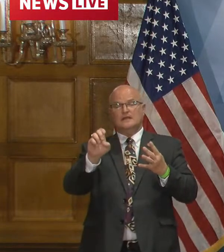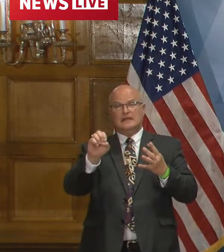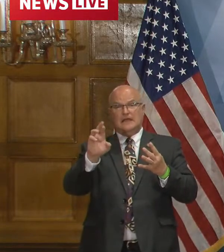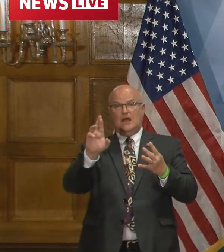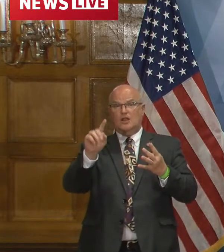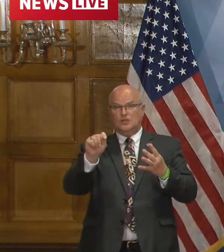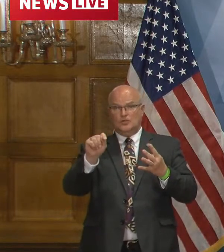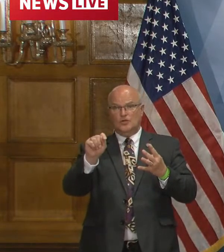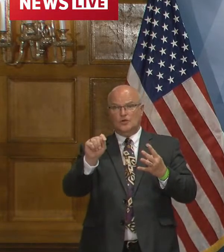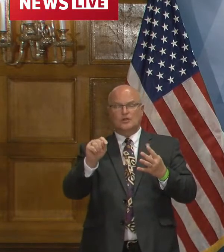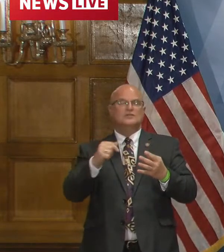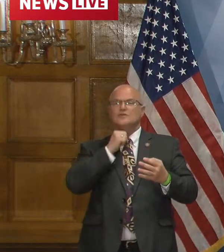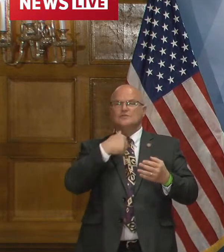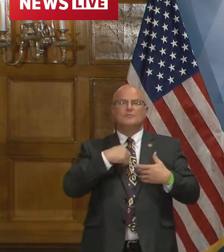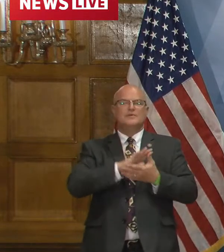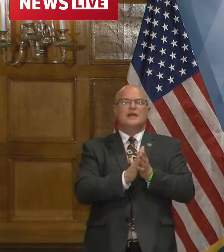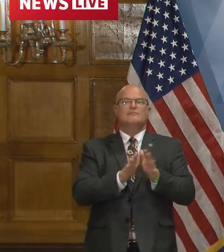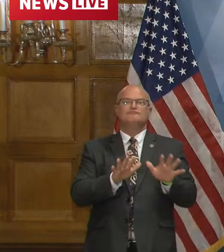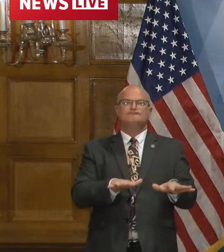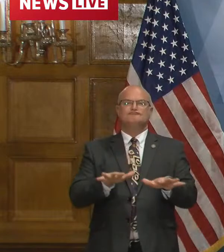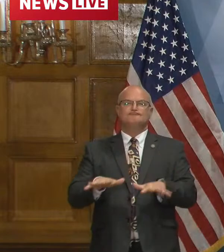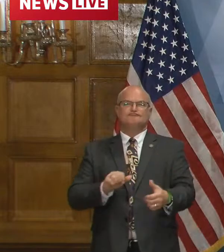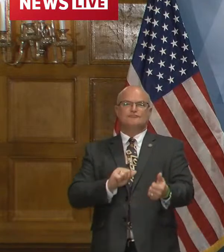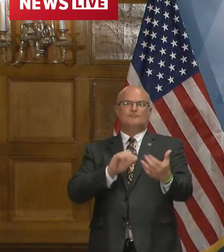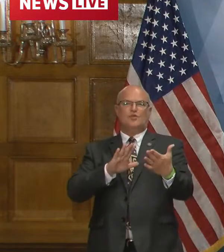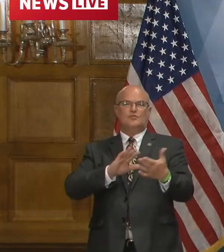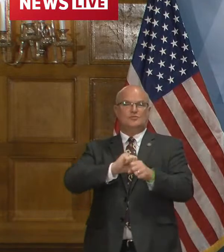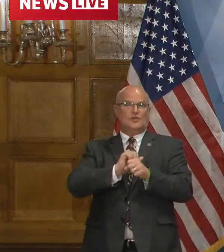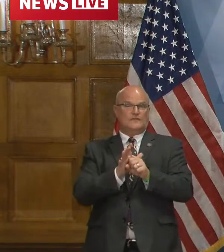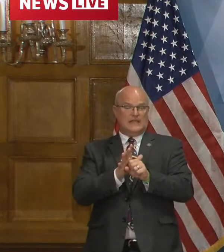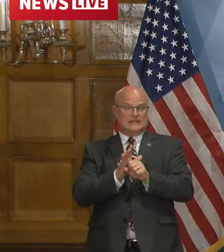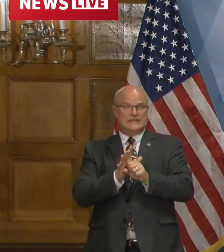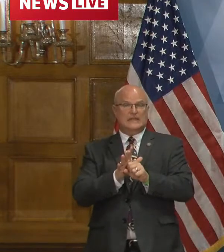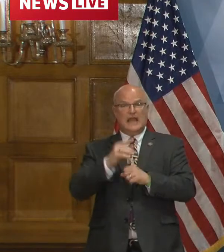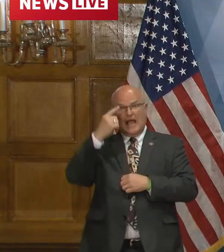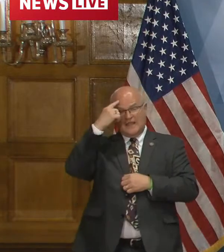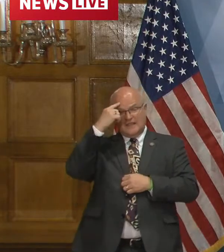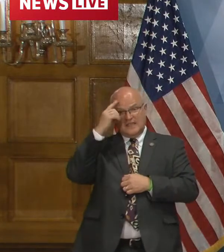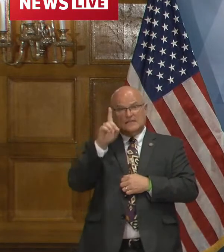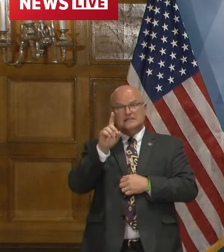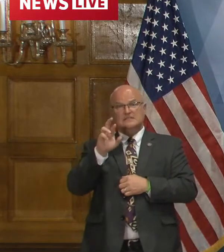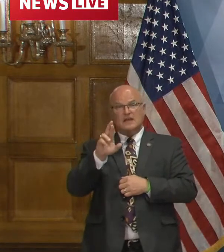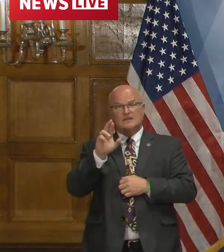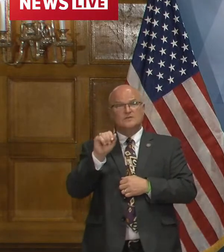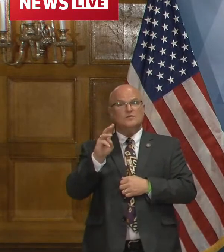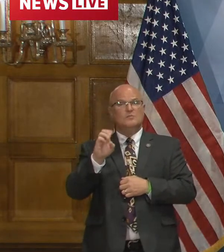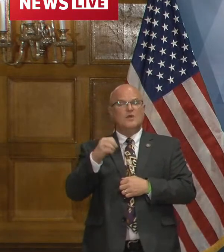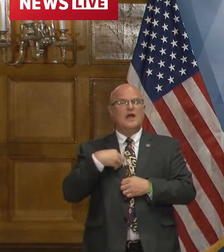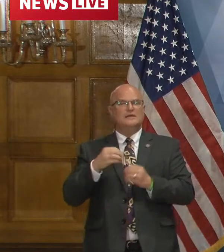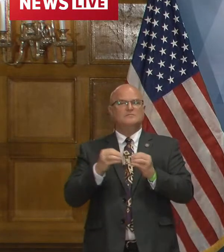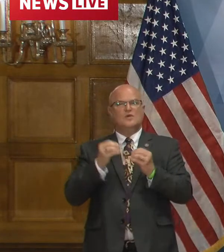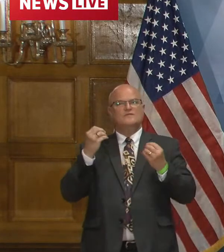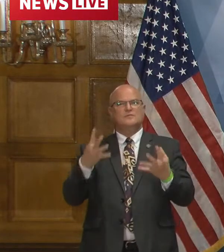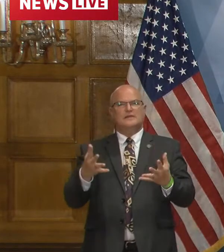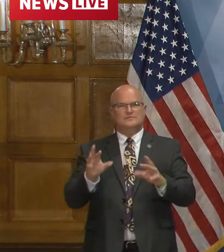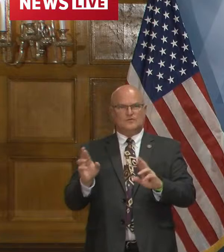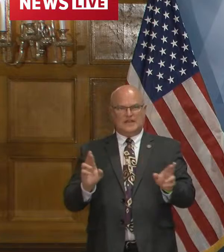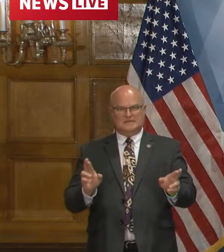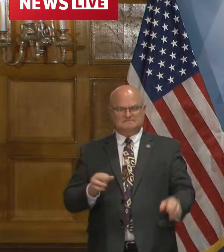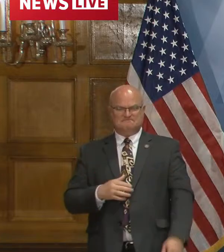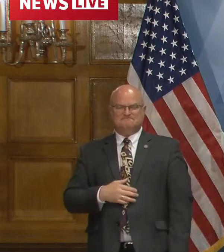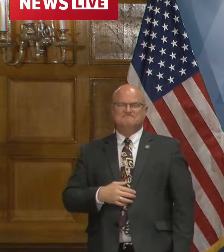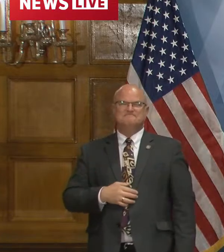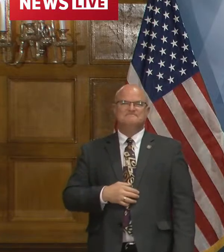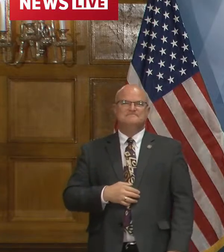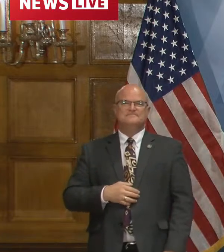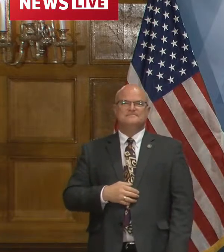get too casual about our approach to COVID-19, I think Dr. Romero has some information to provide.